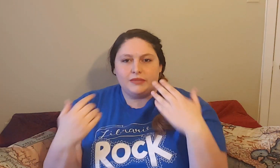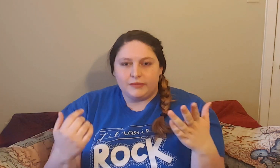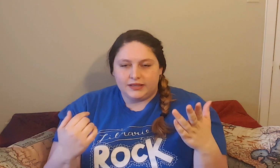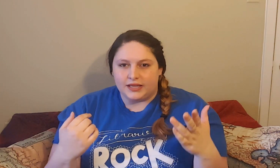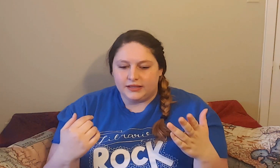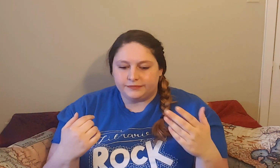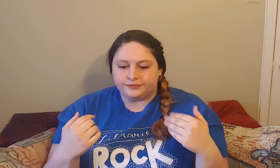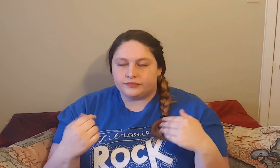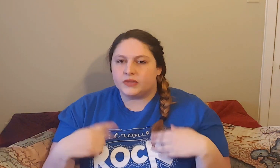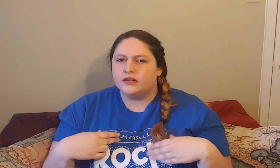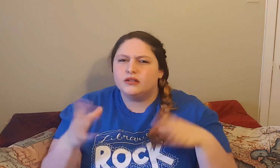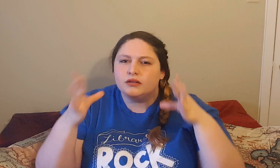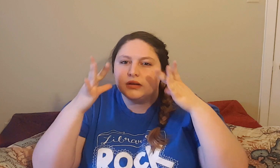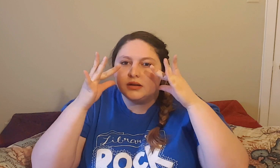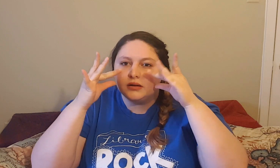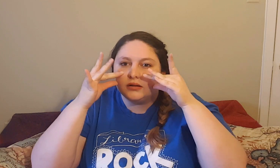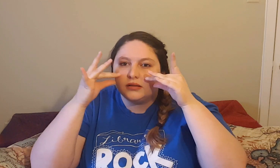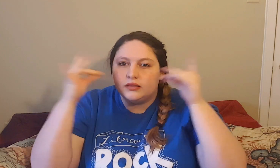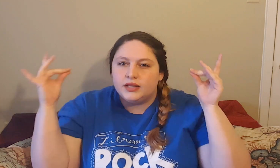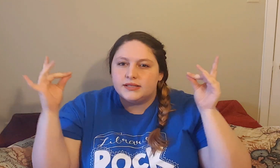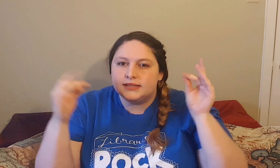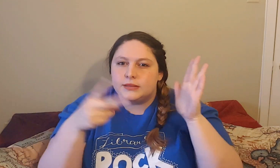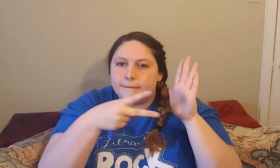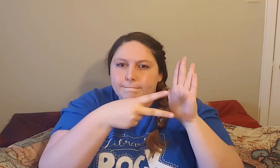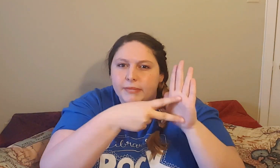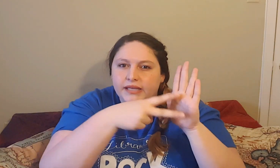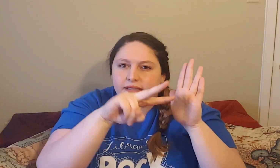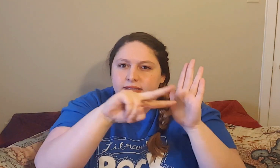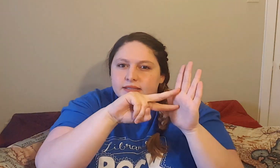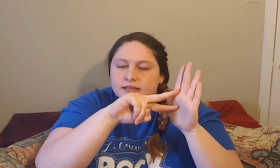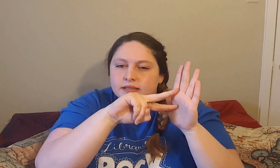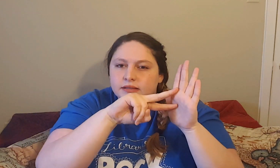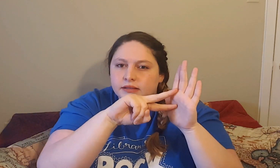mimic it. This means,